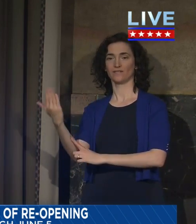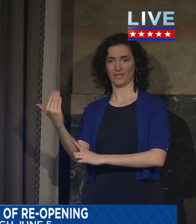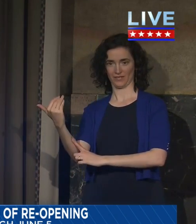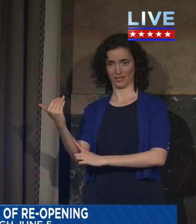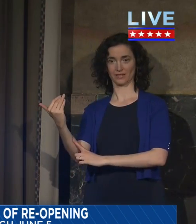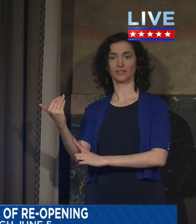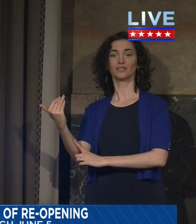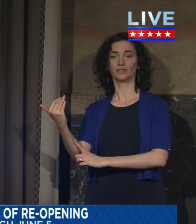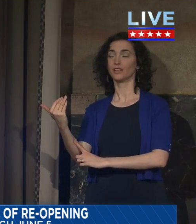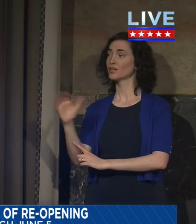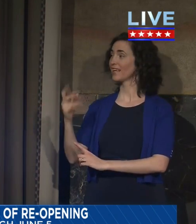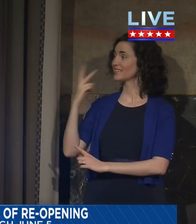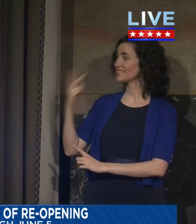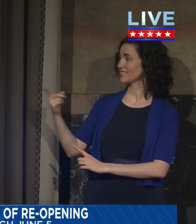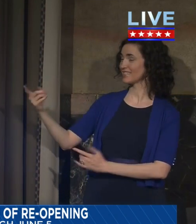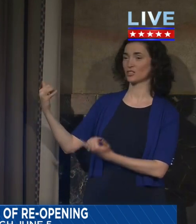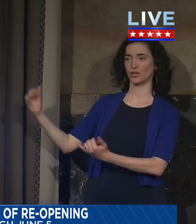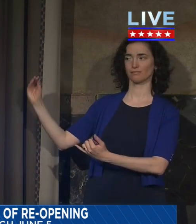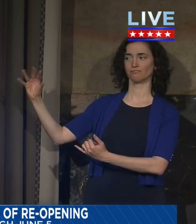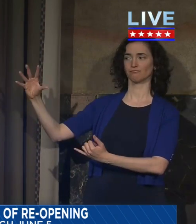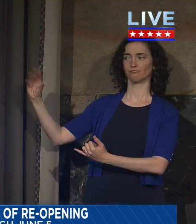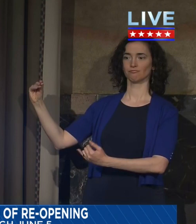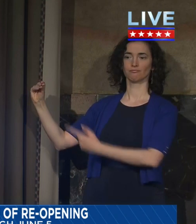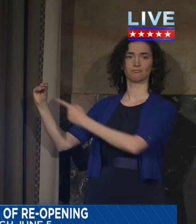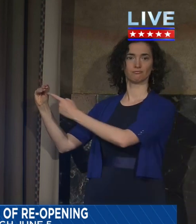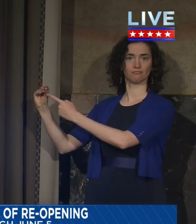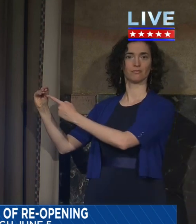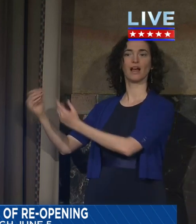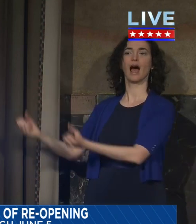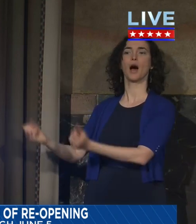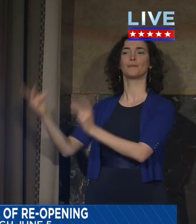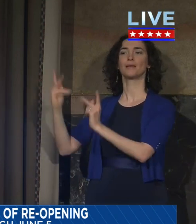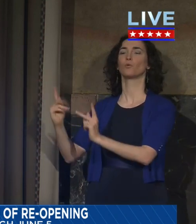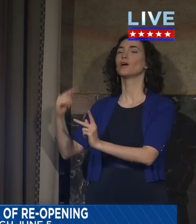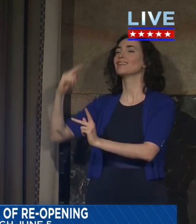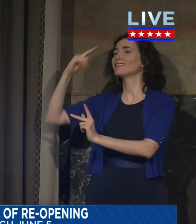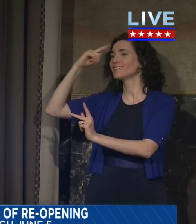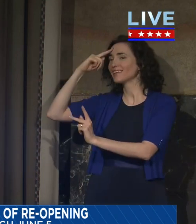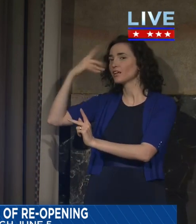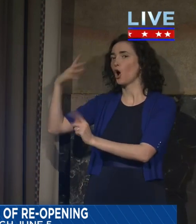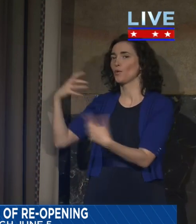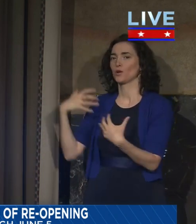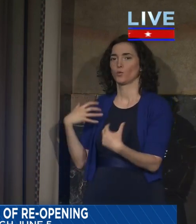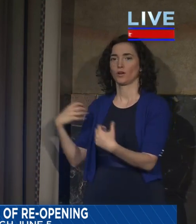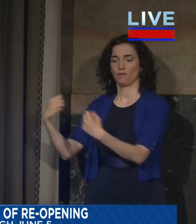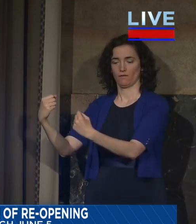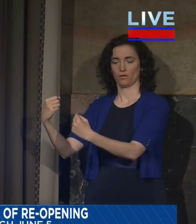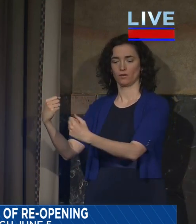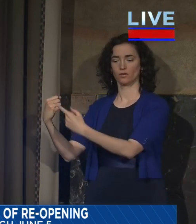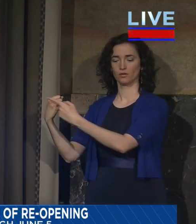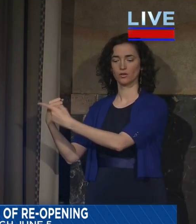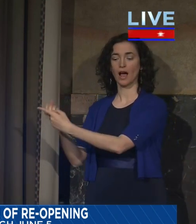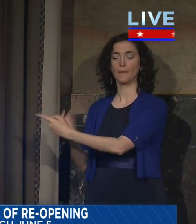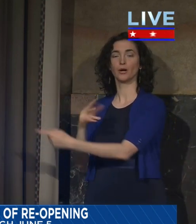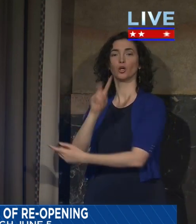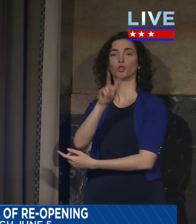31,815, and you can see that we updated today the number of people that are presumed recovered at